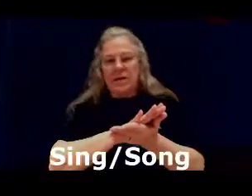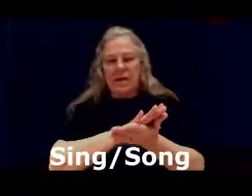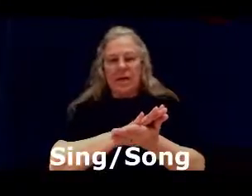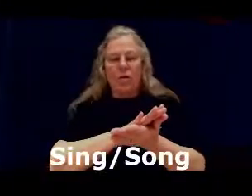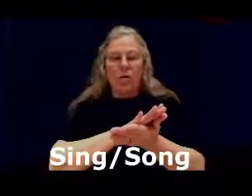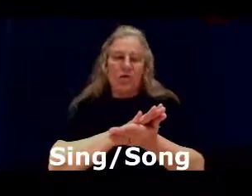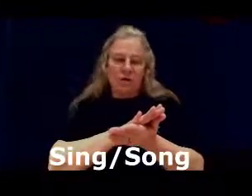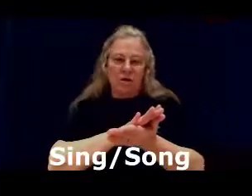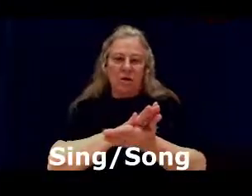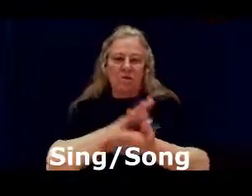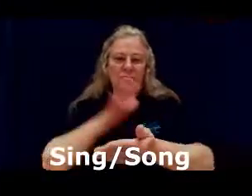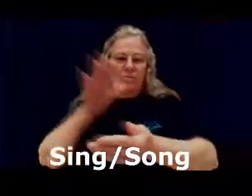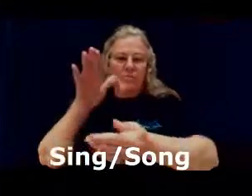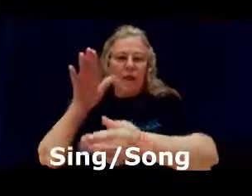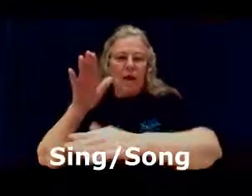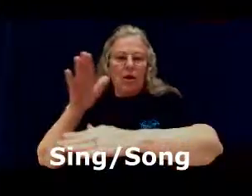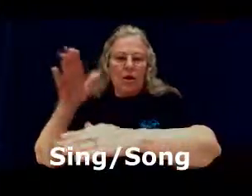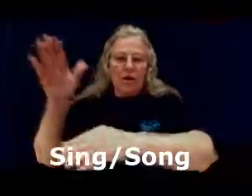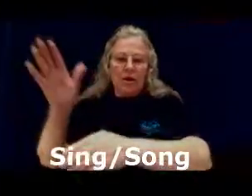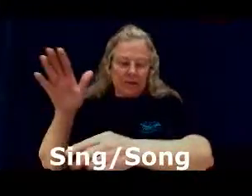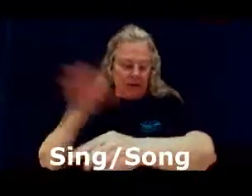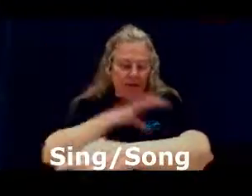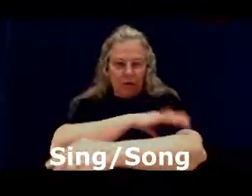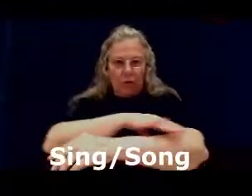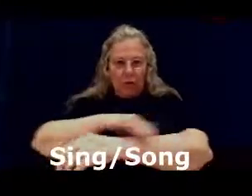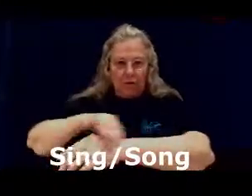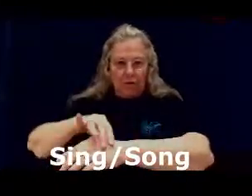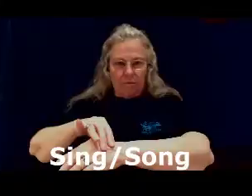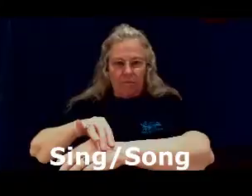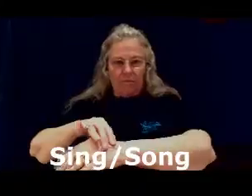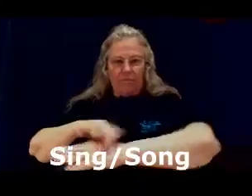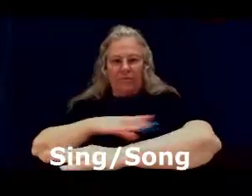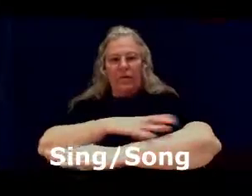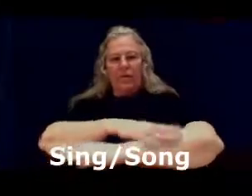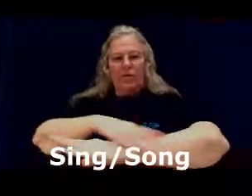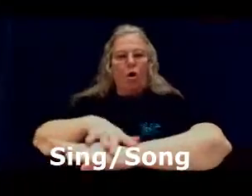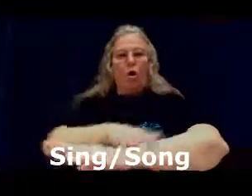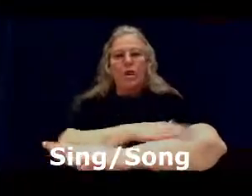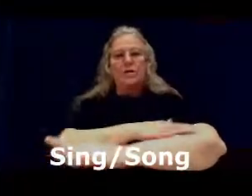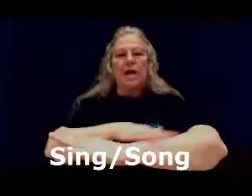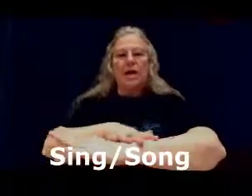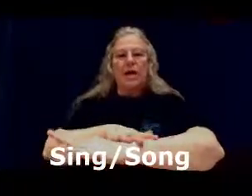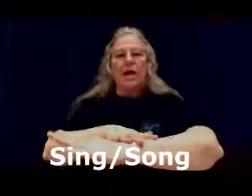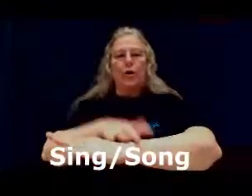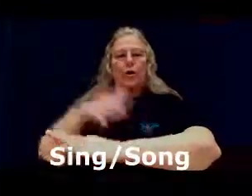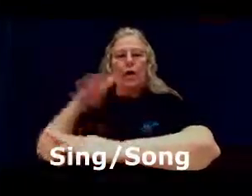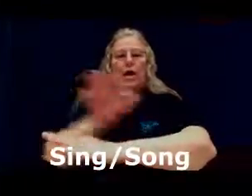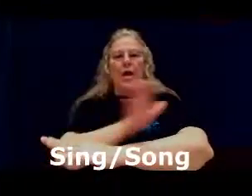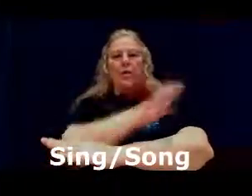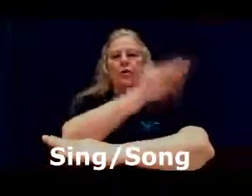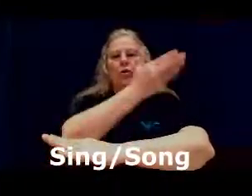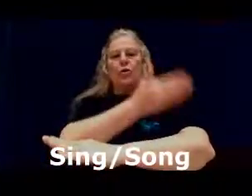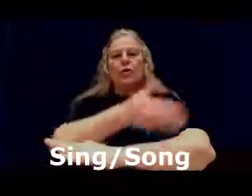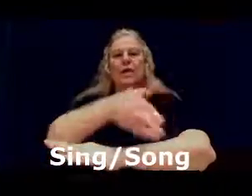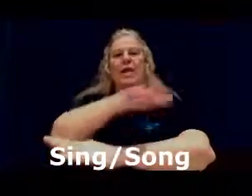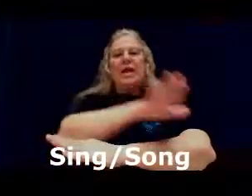Sing or song. It's like you make the audience out here and you're